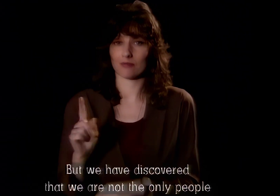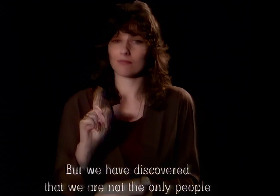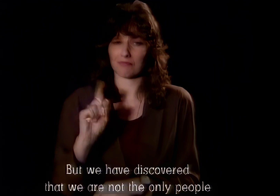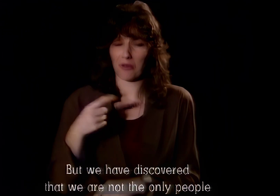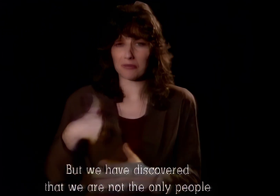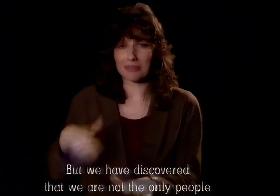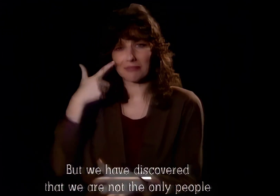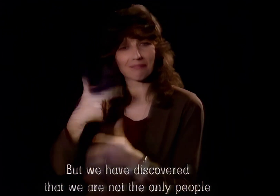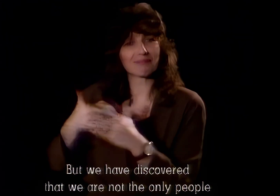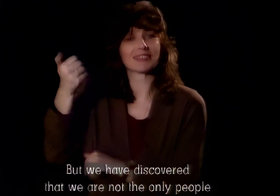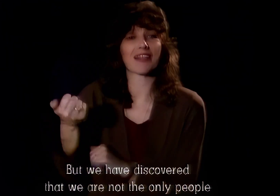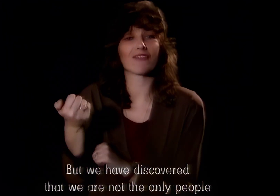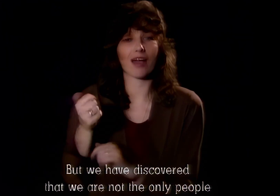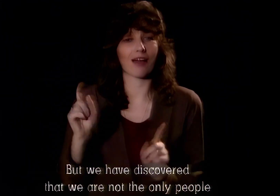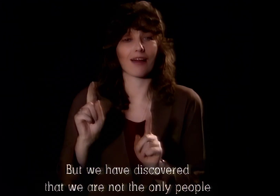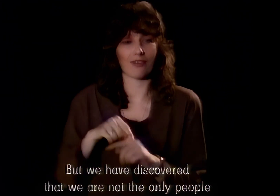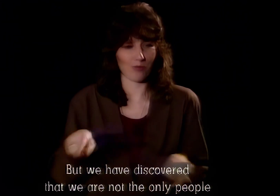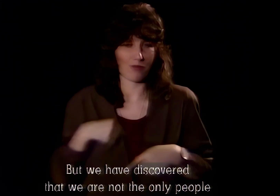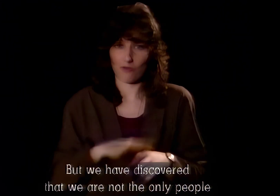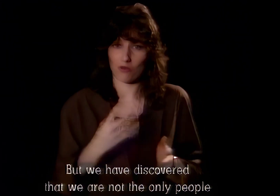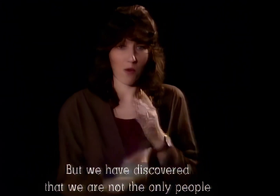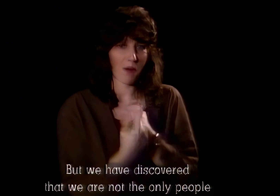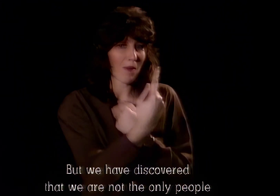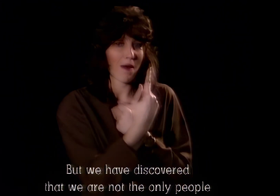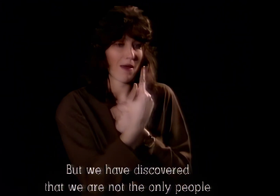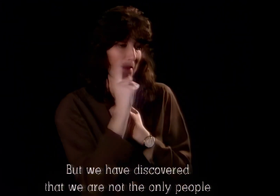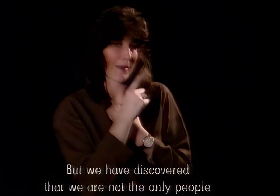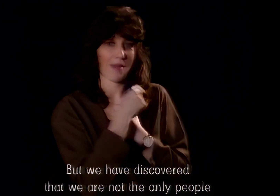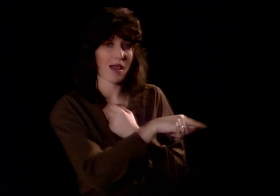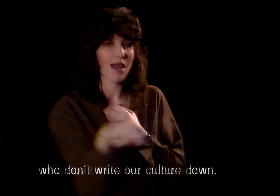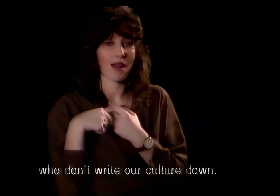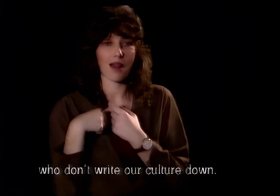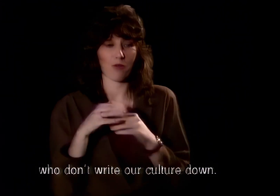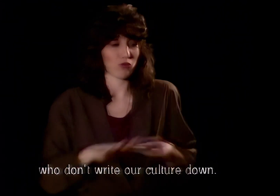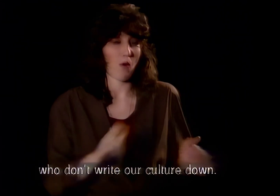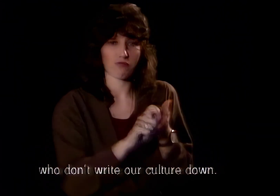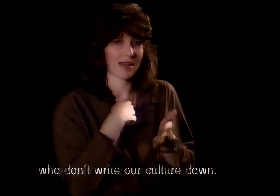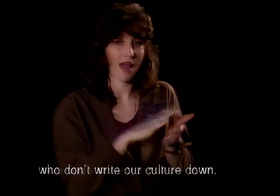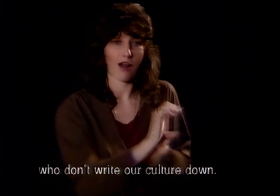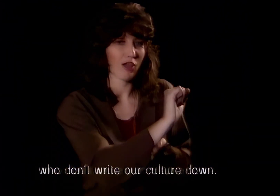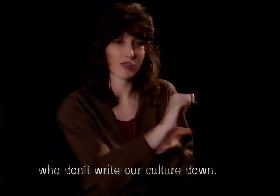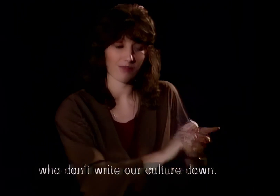But what we have discovered is that we are not the only people who don't write our culture down.